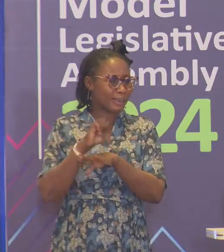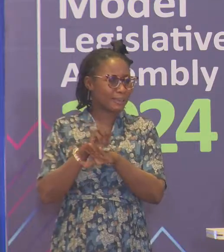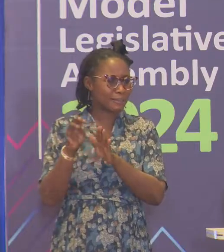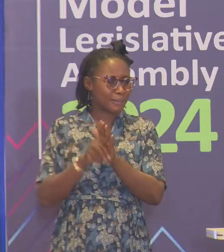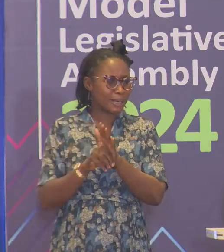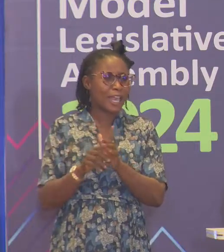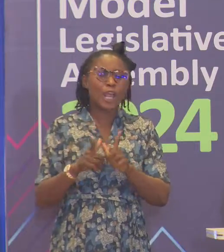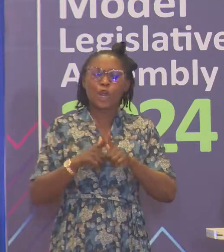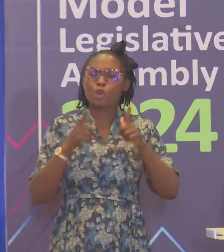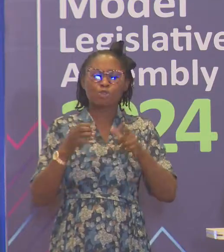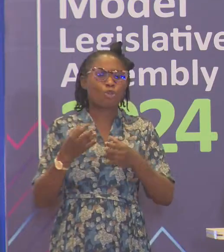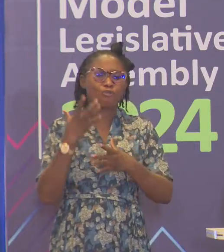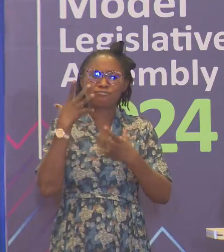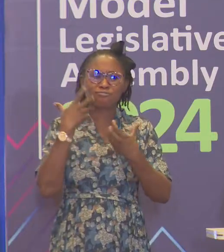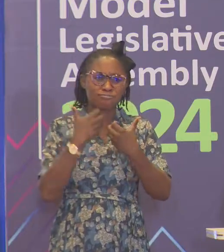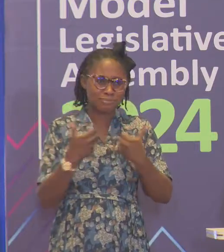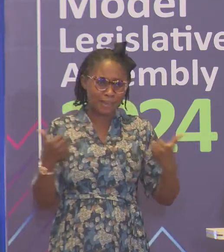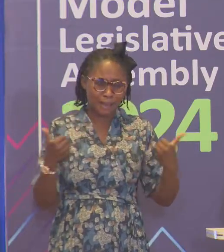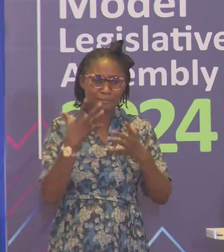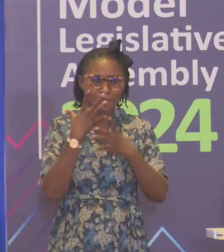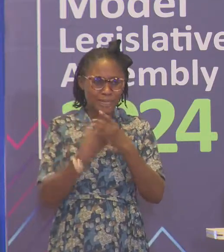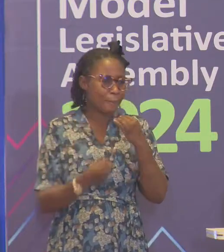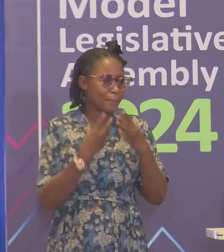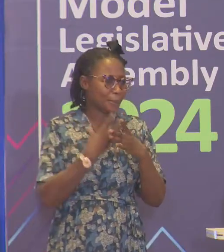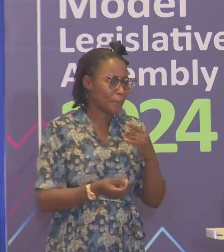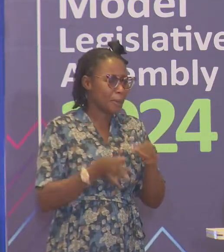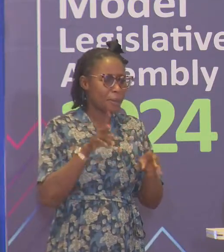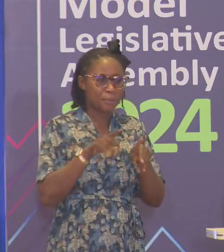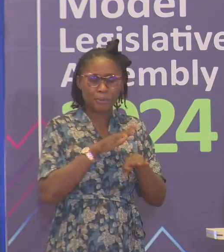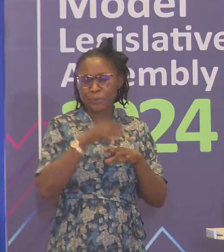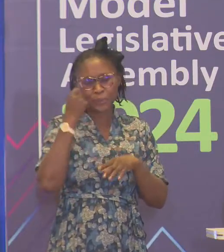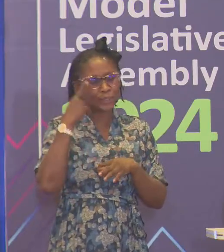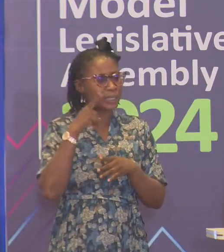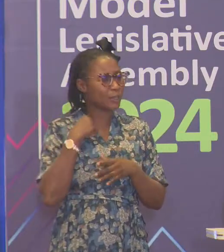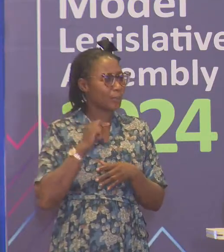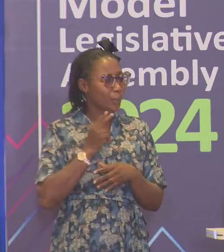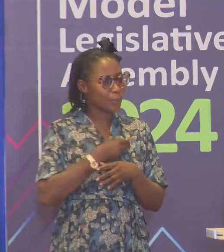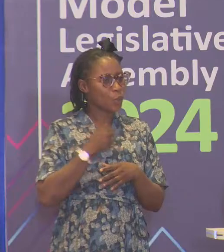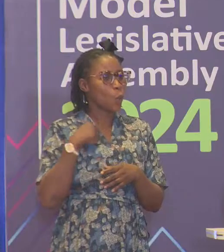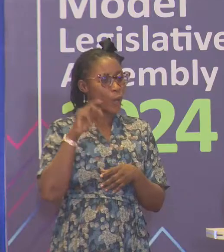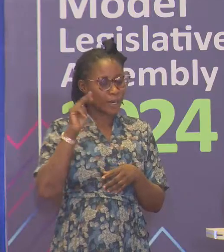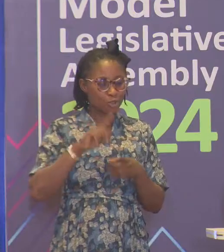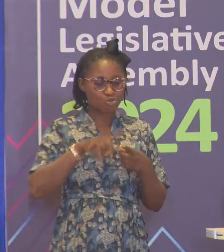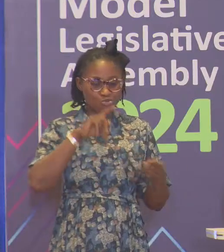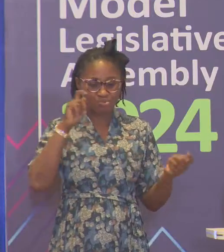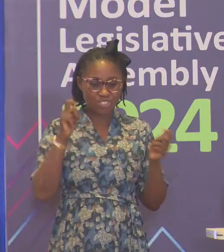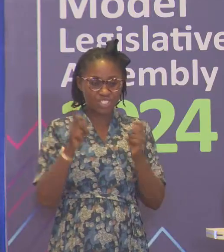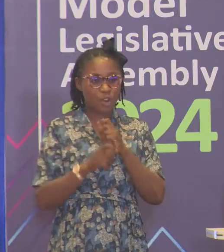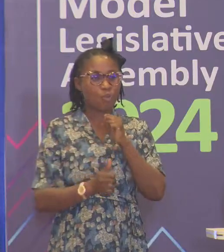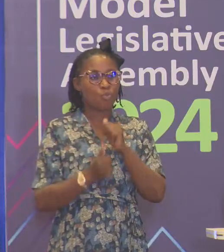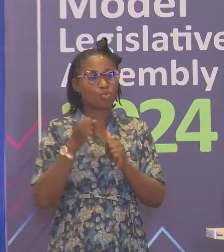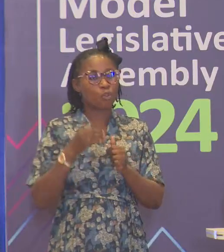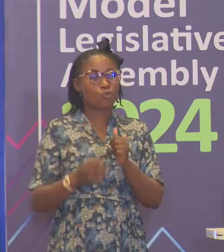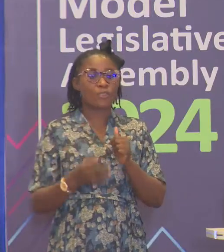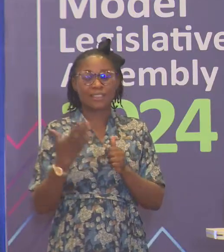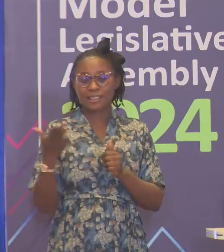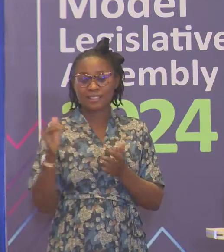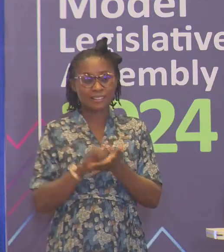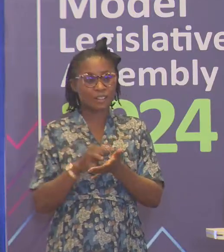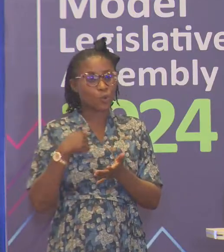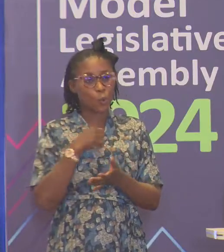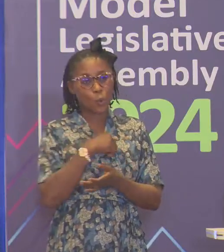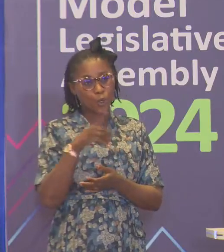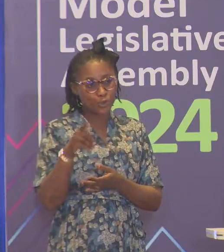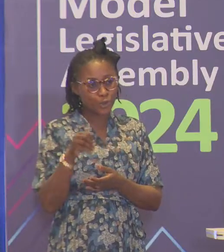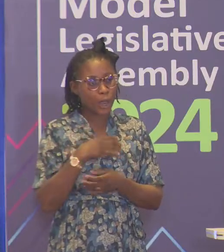our engagements. People get to understand whatever we are doing. We need to translate most of the things we do and